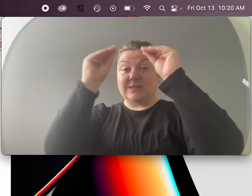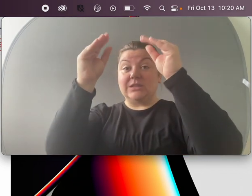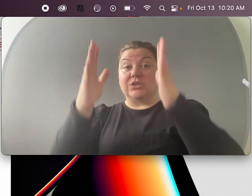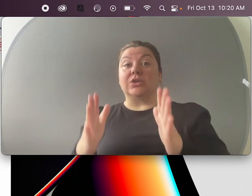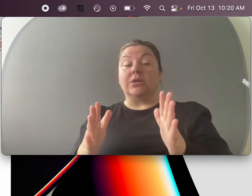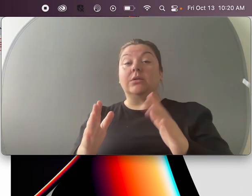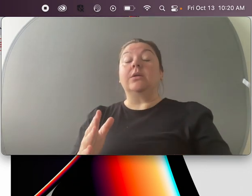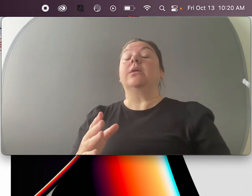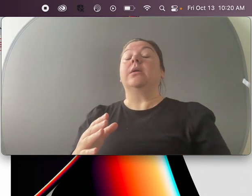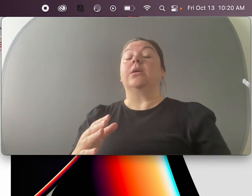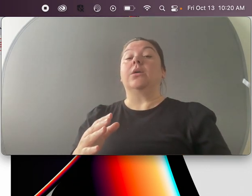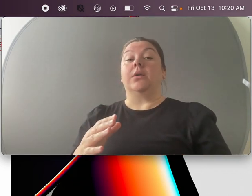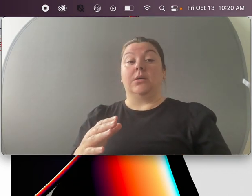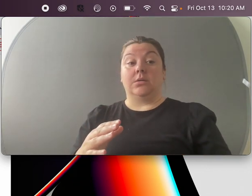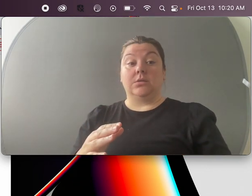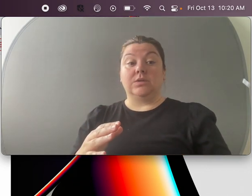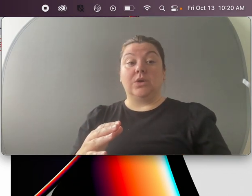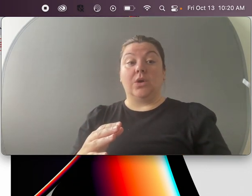Teacher.